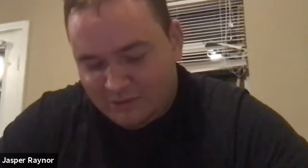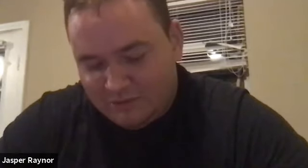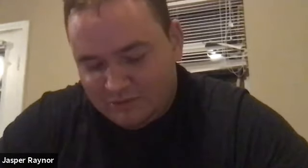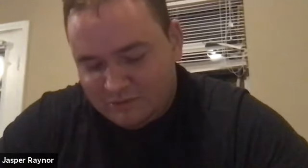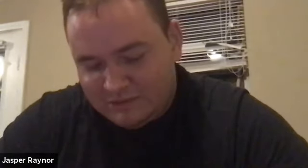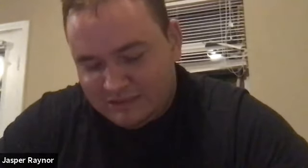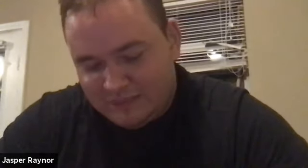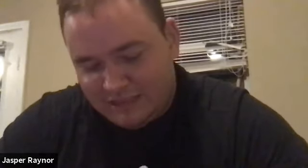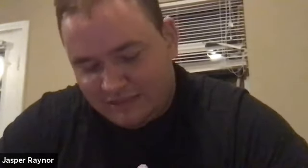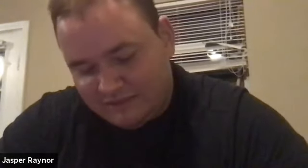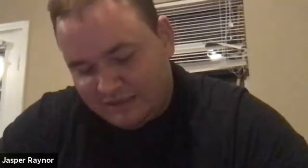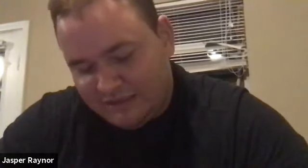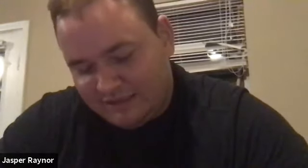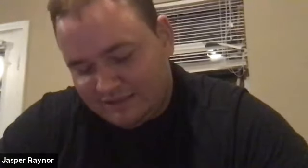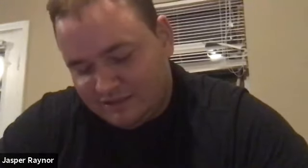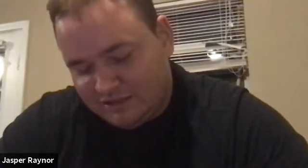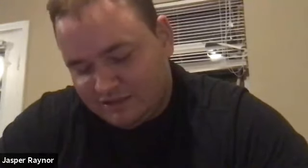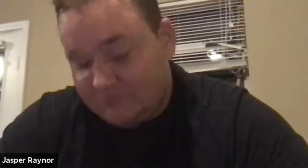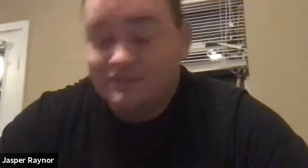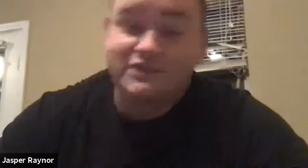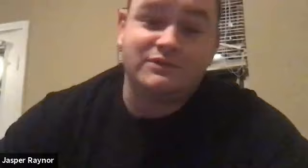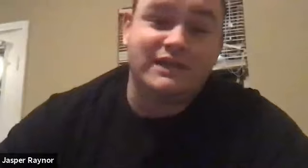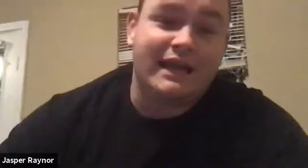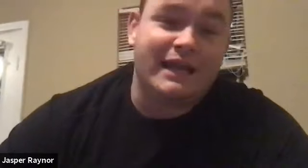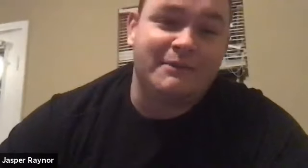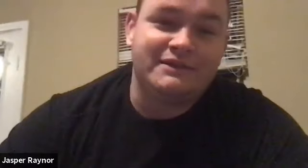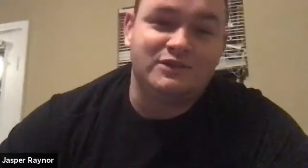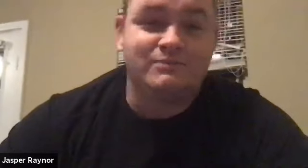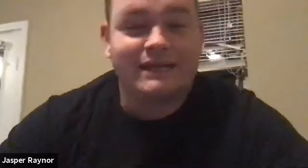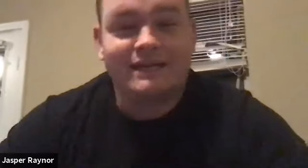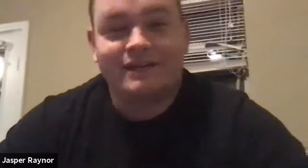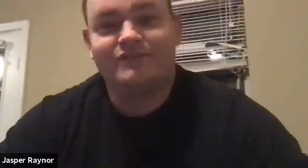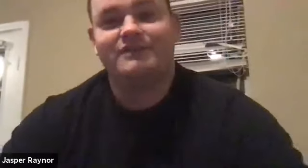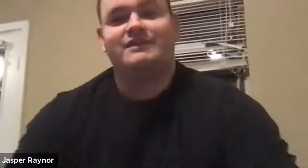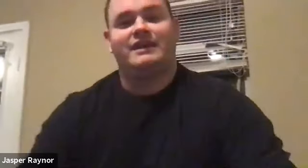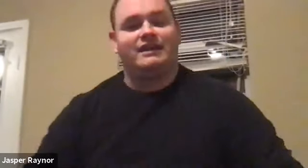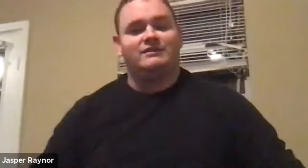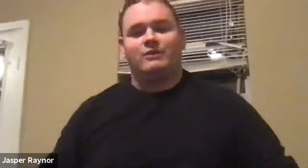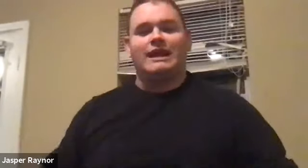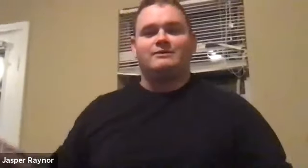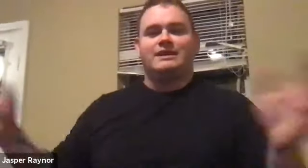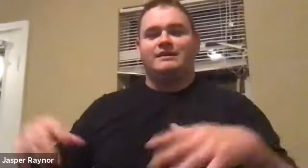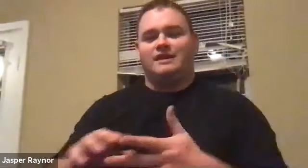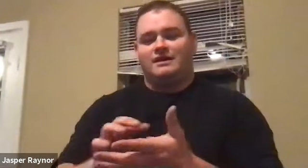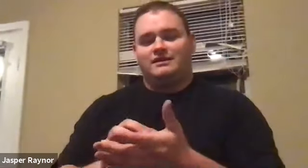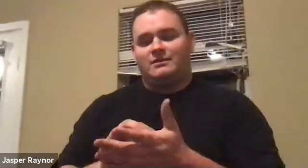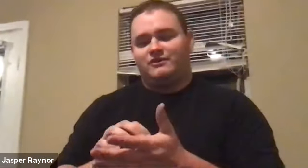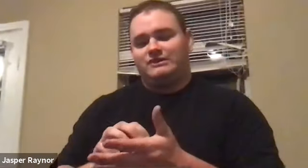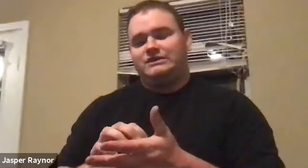we were sitting in my house, and sure enough, she was nagging at me. She was making dinner. And we had a couple friends over,